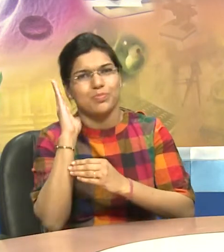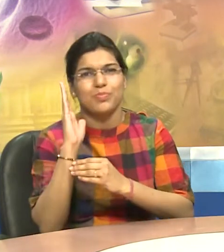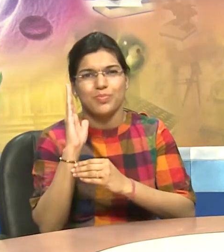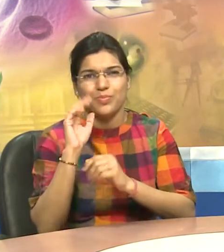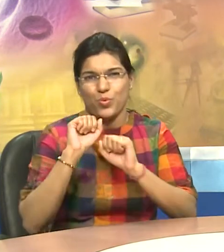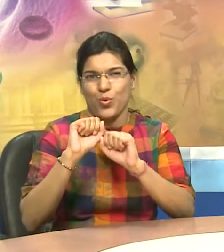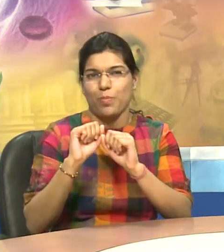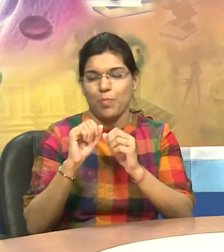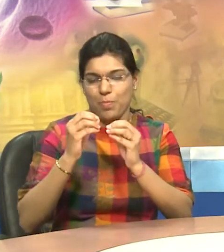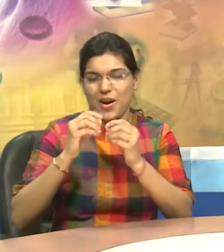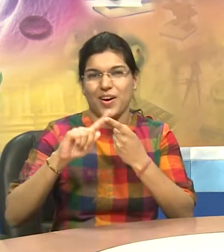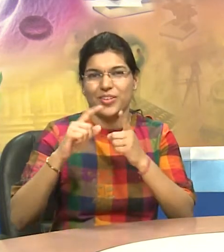in a